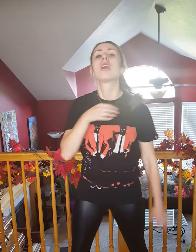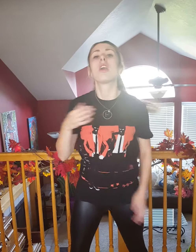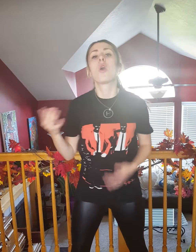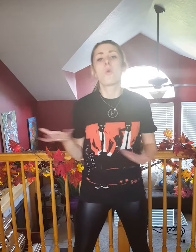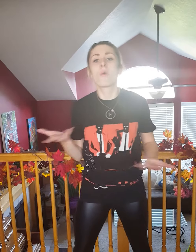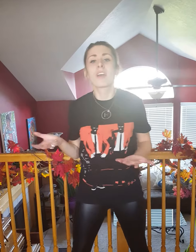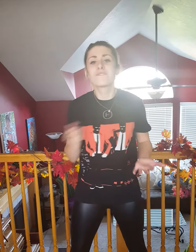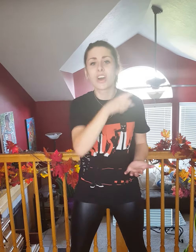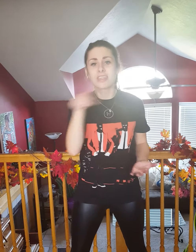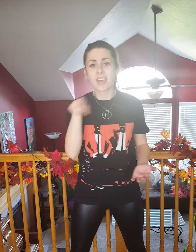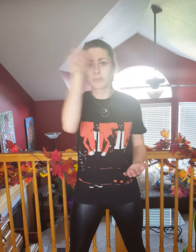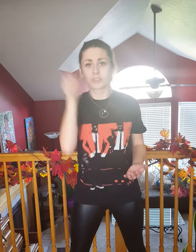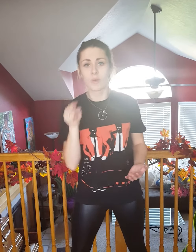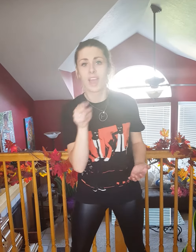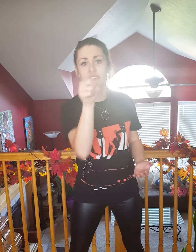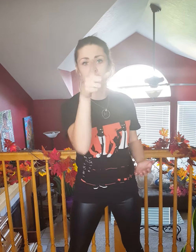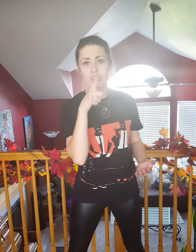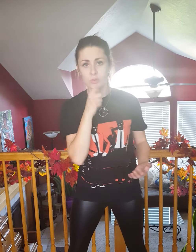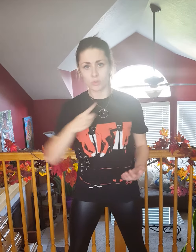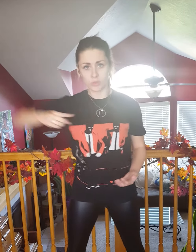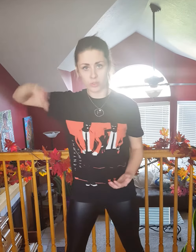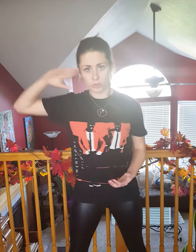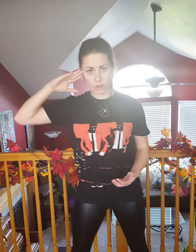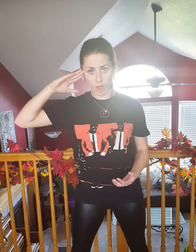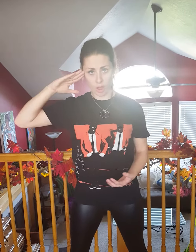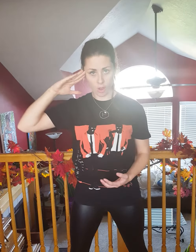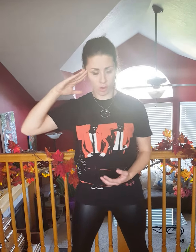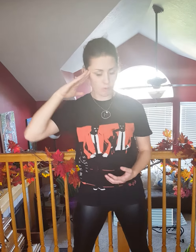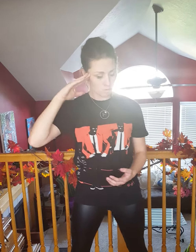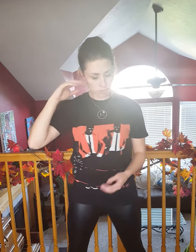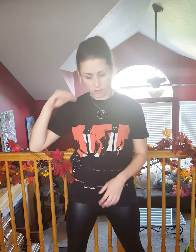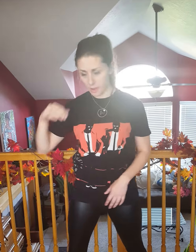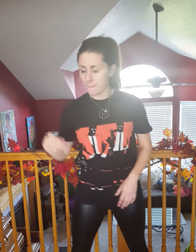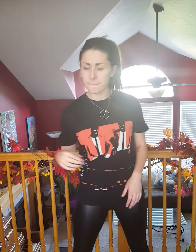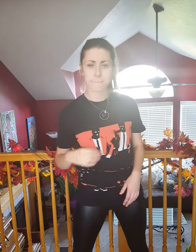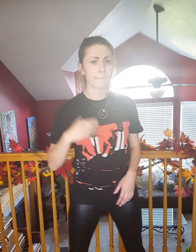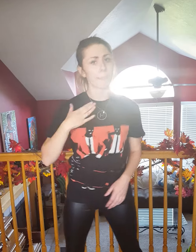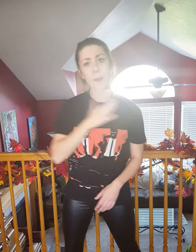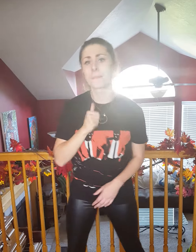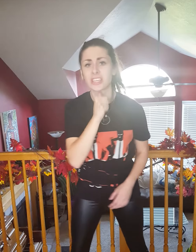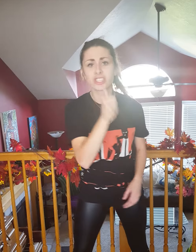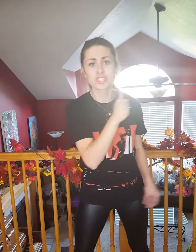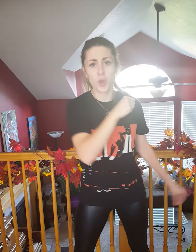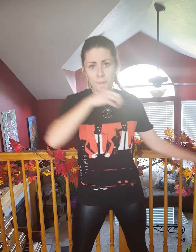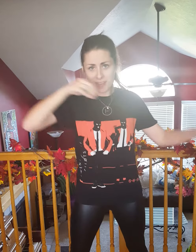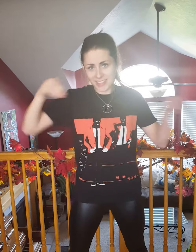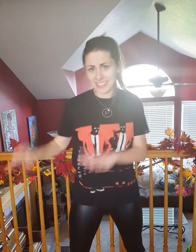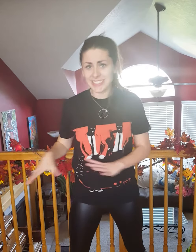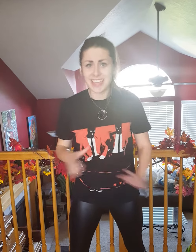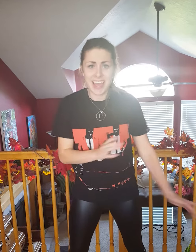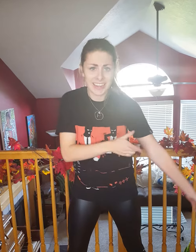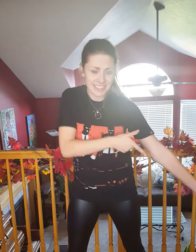Wait for them to ask you who you know Please don't make any